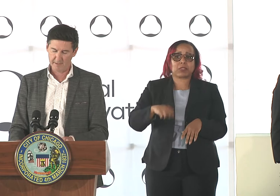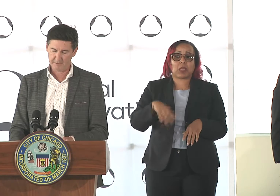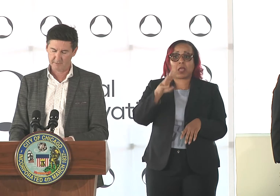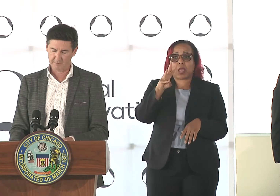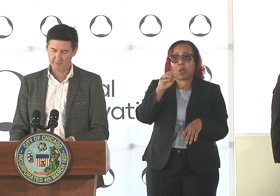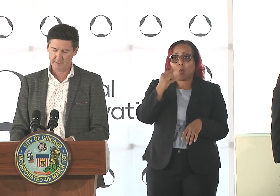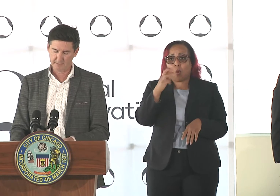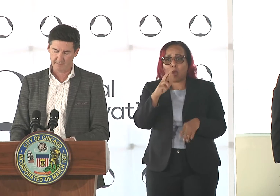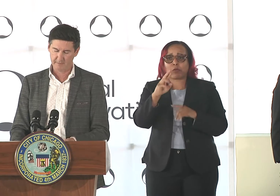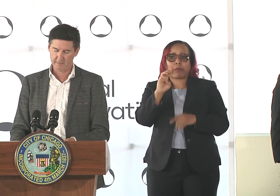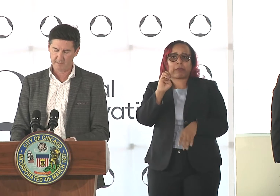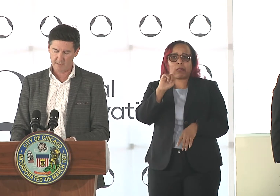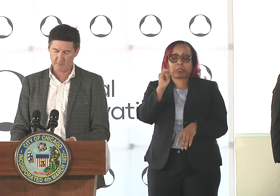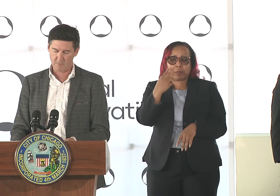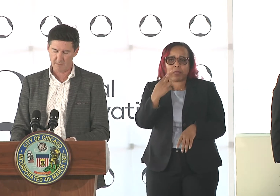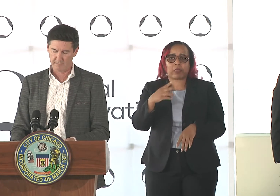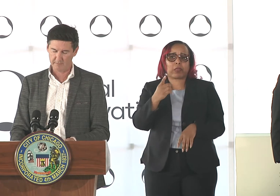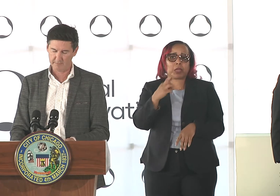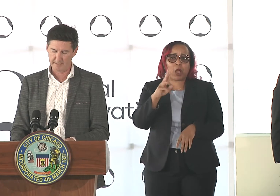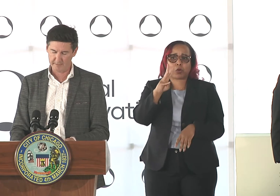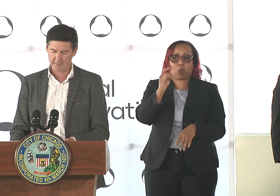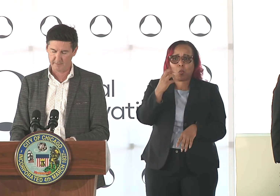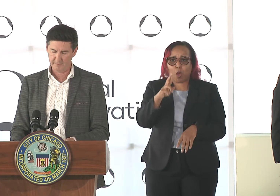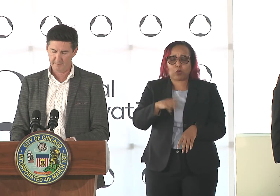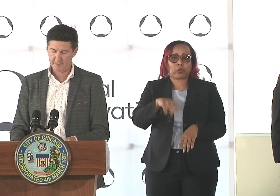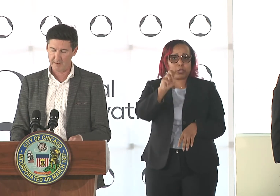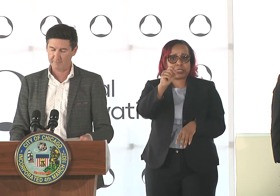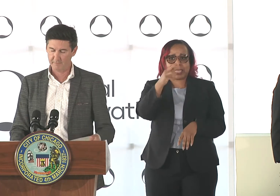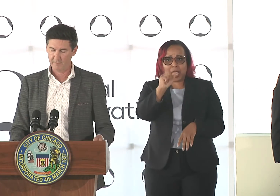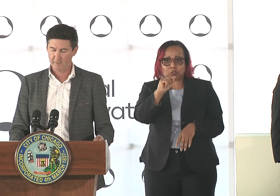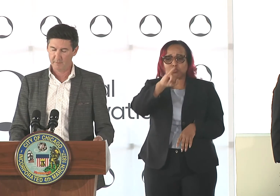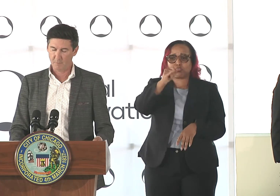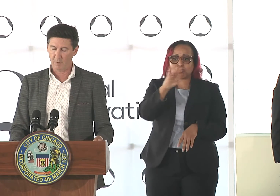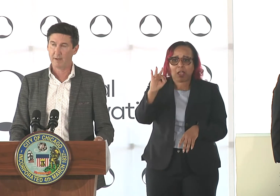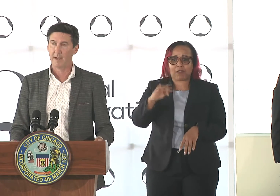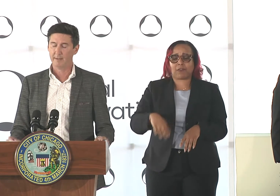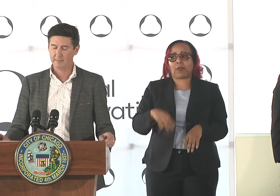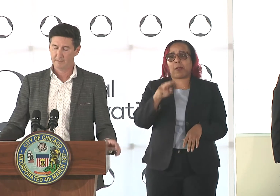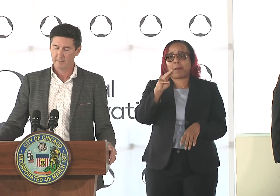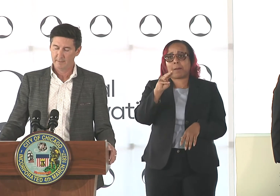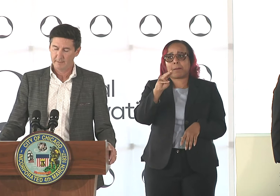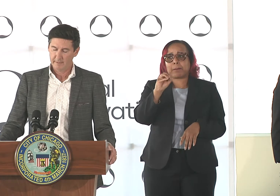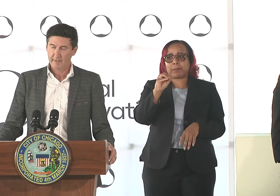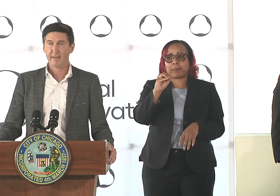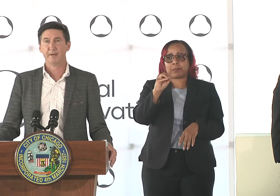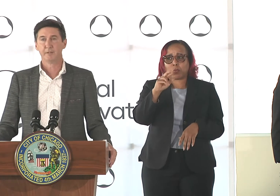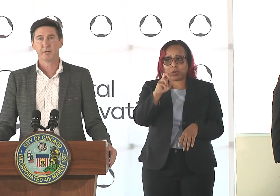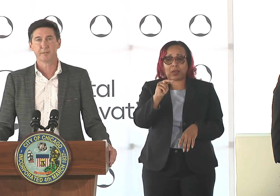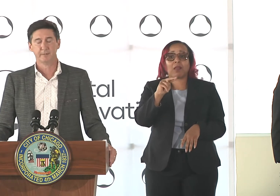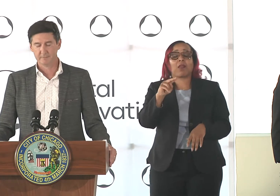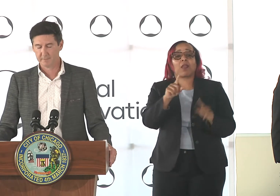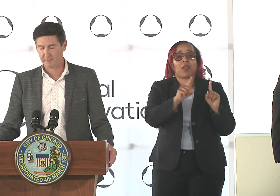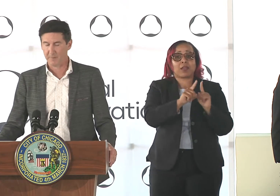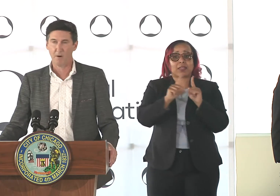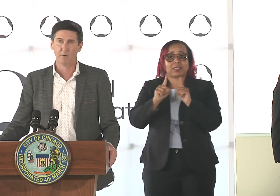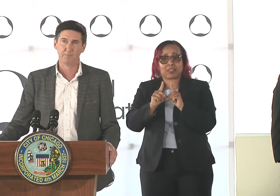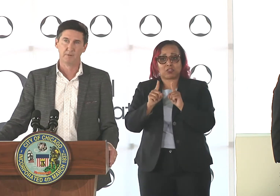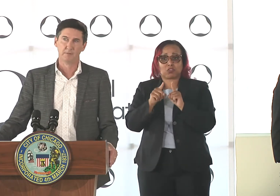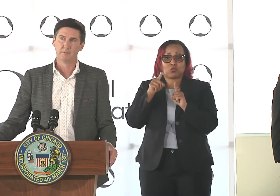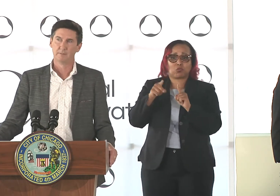Walter Ventures, Elizabeth, Dr. Walter, Sandra, Jeff, Mordecai, and in addition